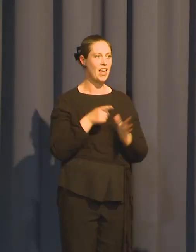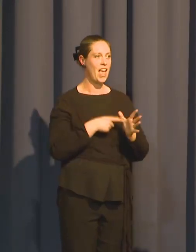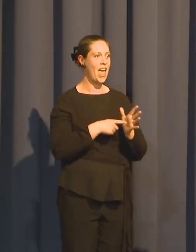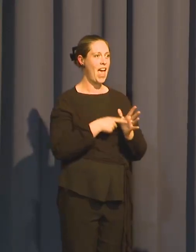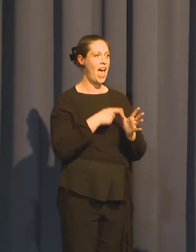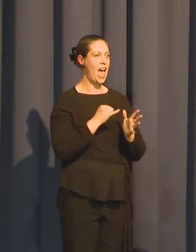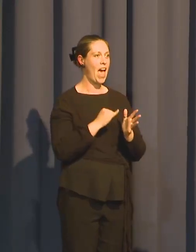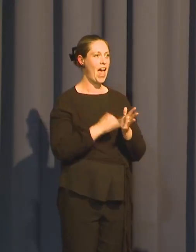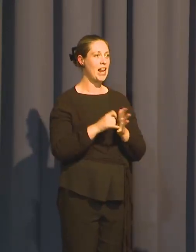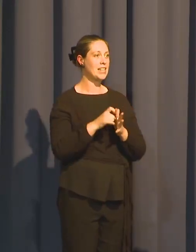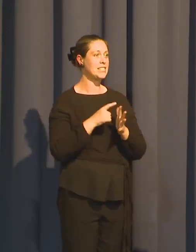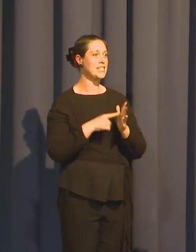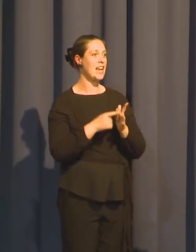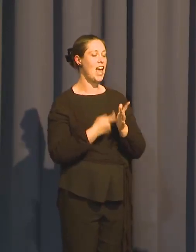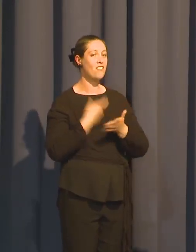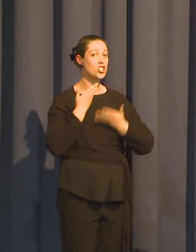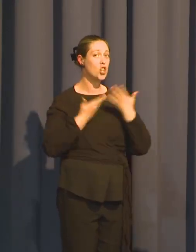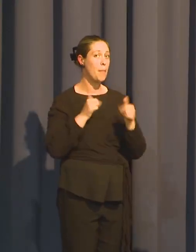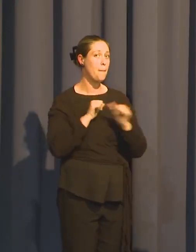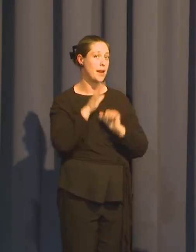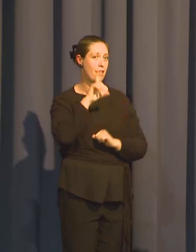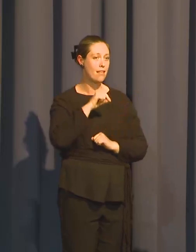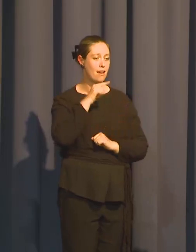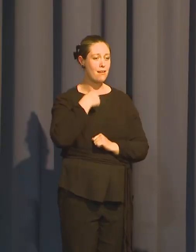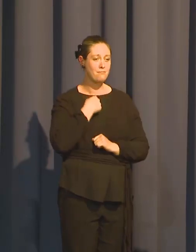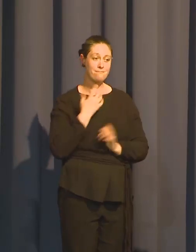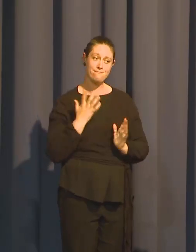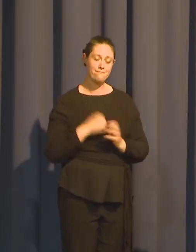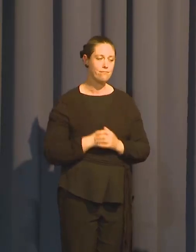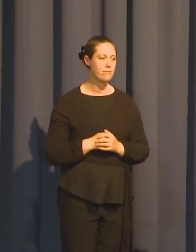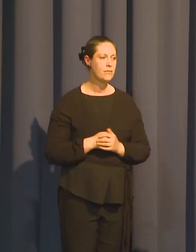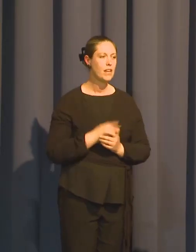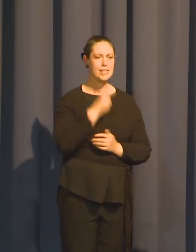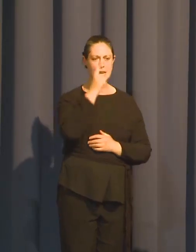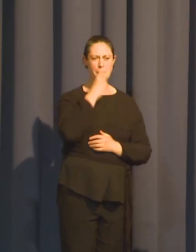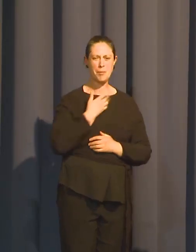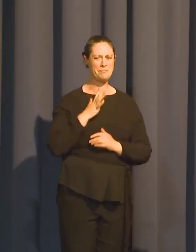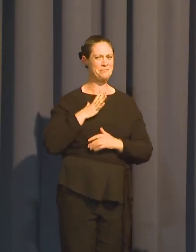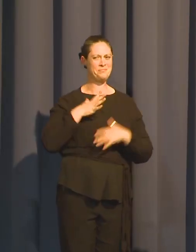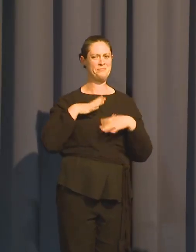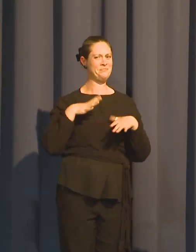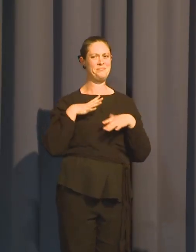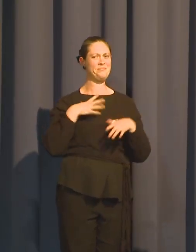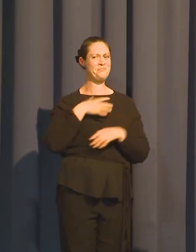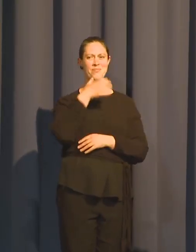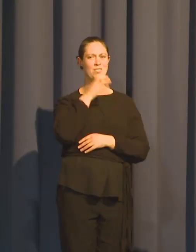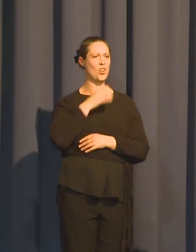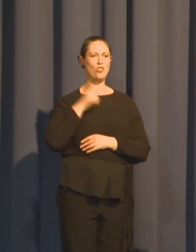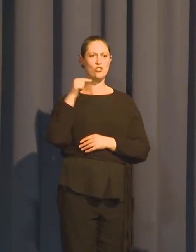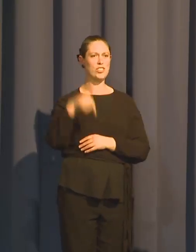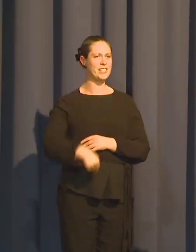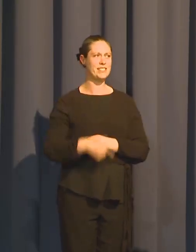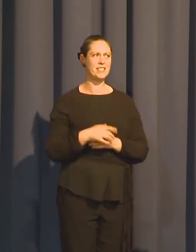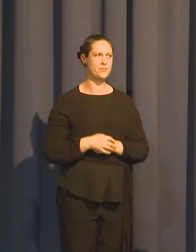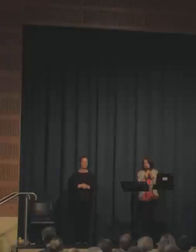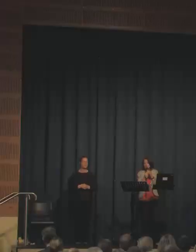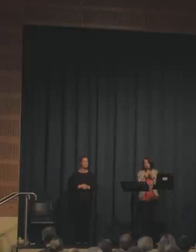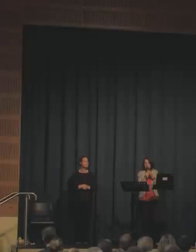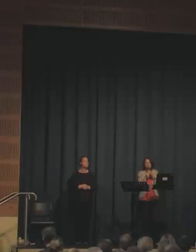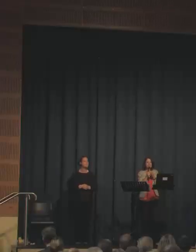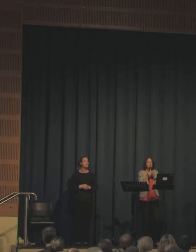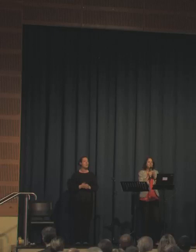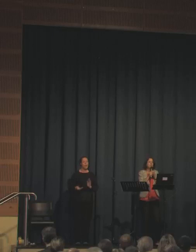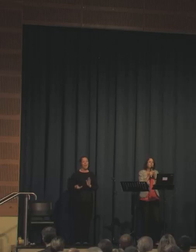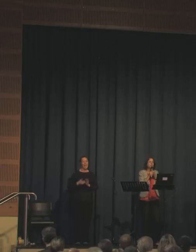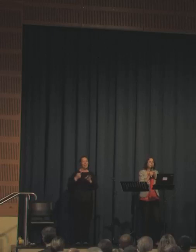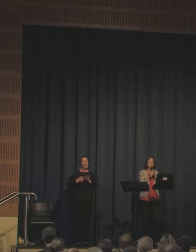described that better than I can. And that some people never drank the water at all. So we added a question asking about that